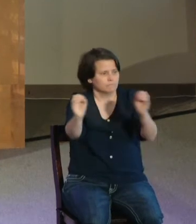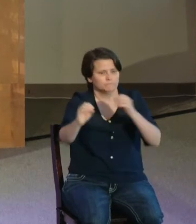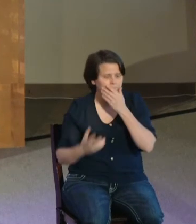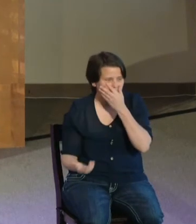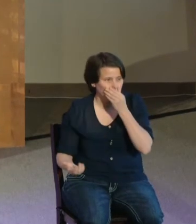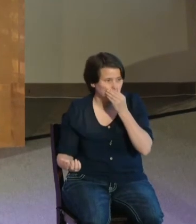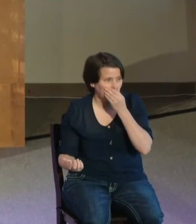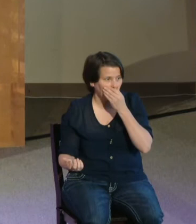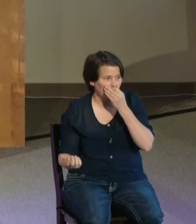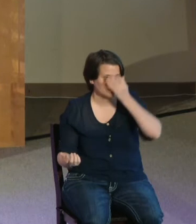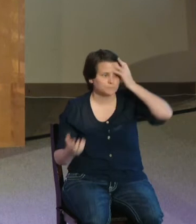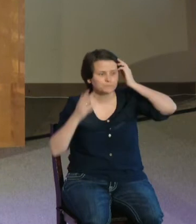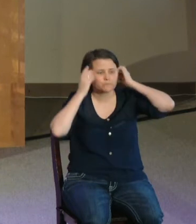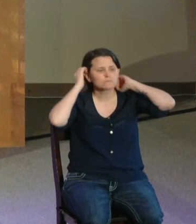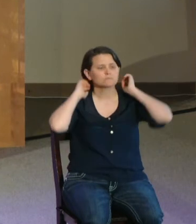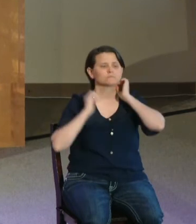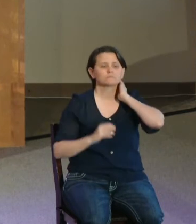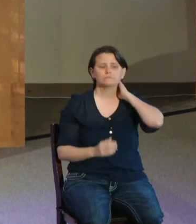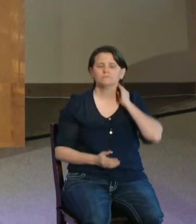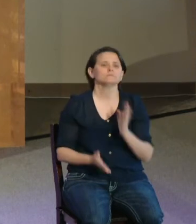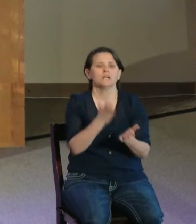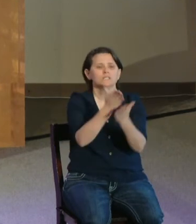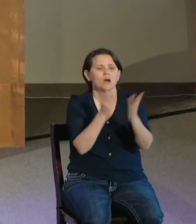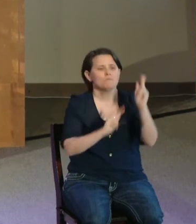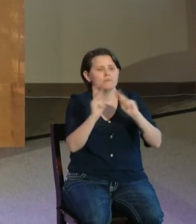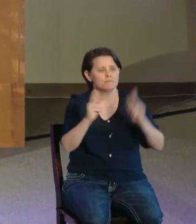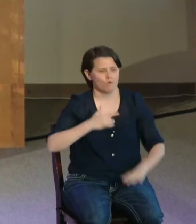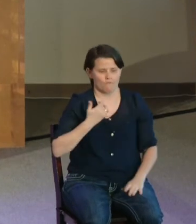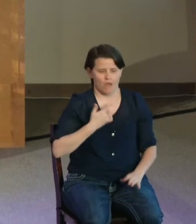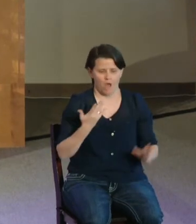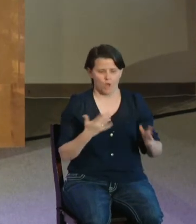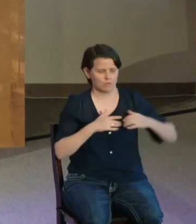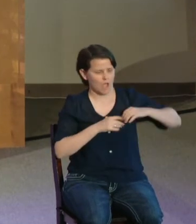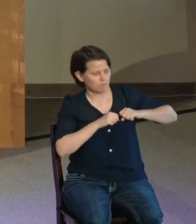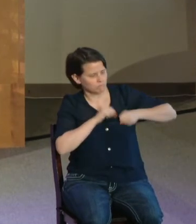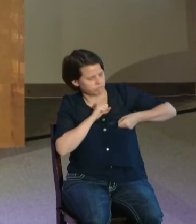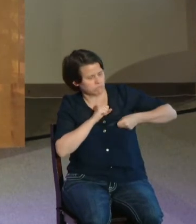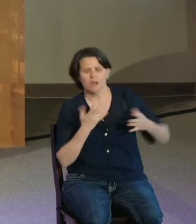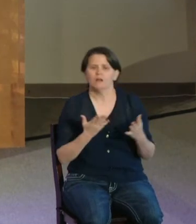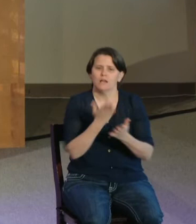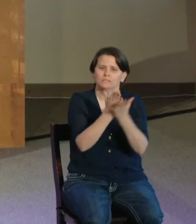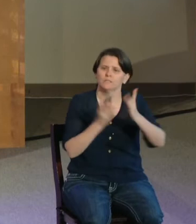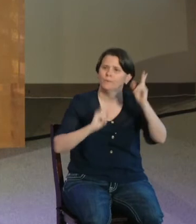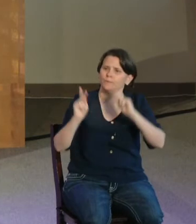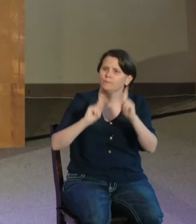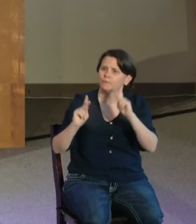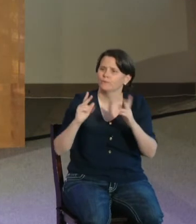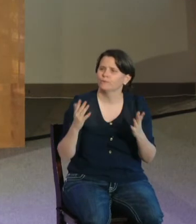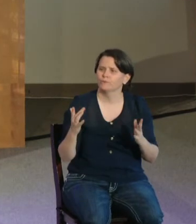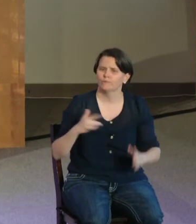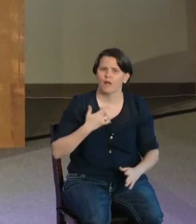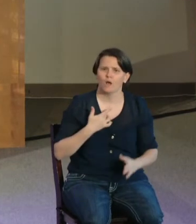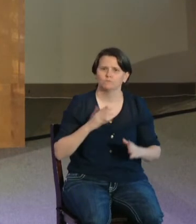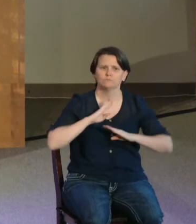Some members of this community felt heartbreak over this action, while others felt kind of